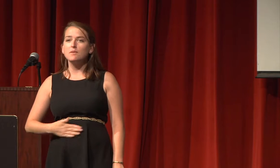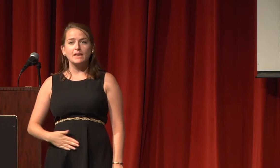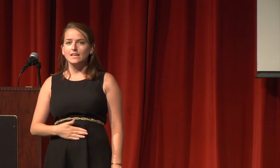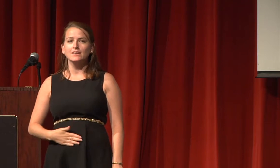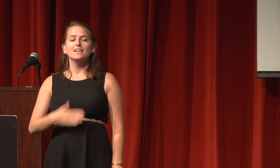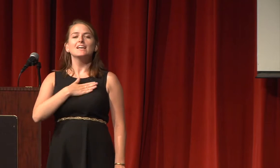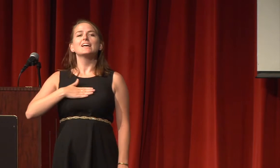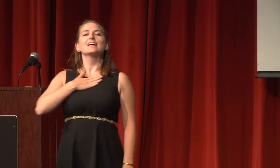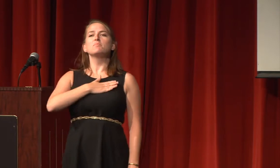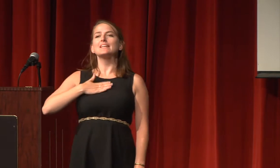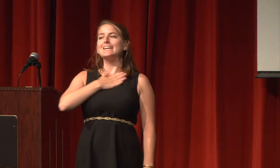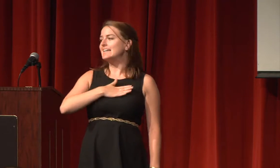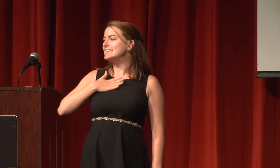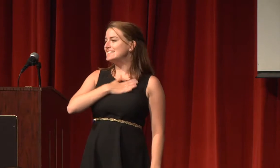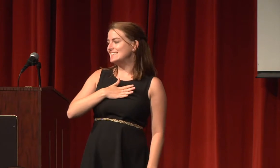yummy. Please.